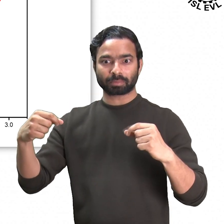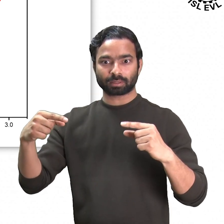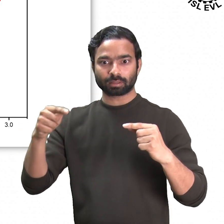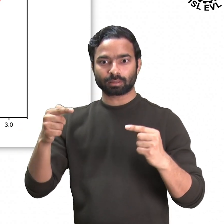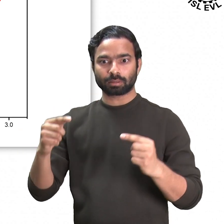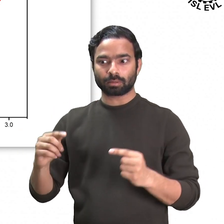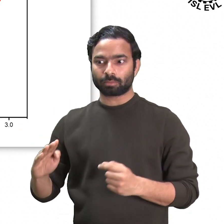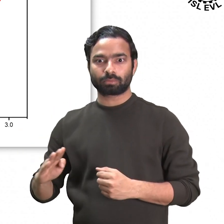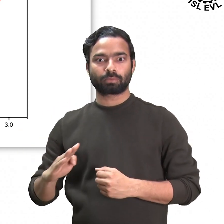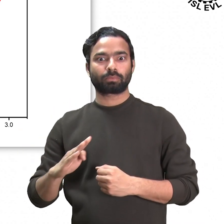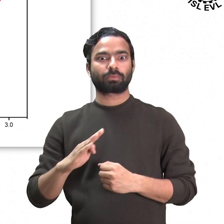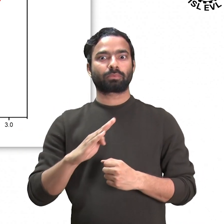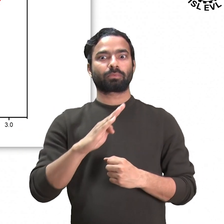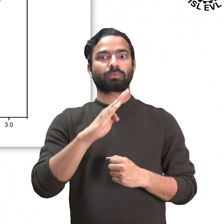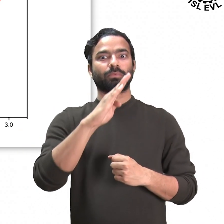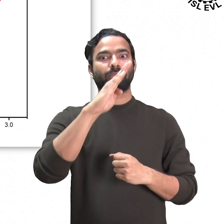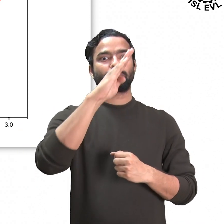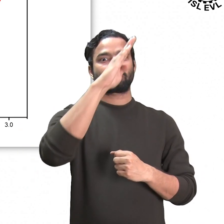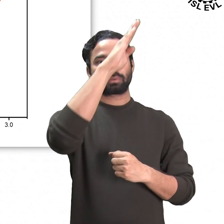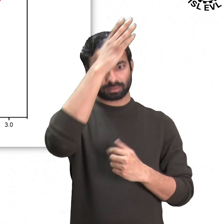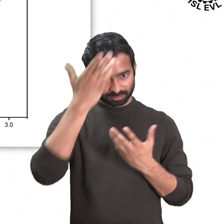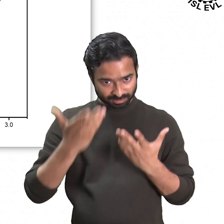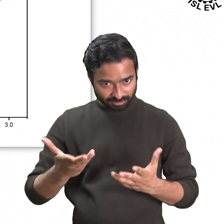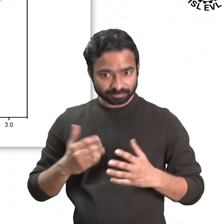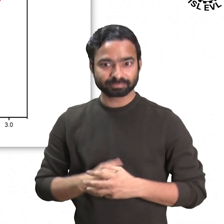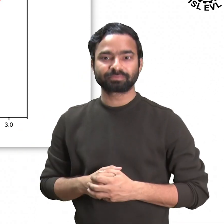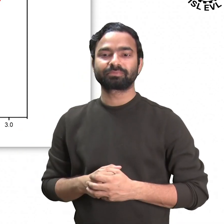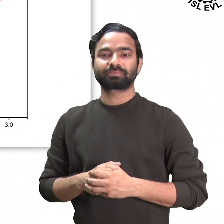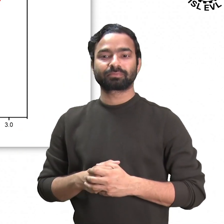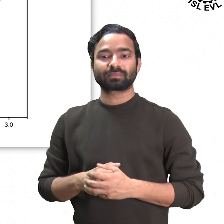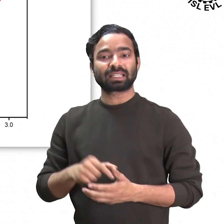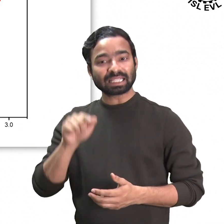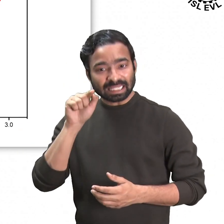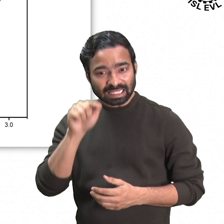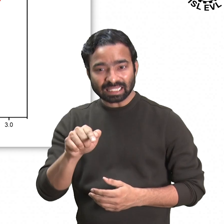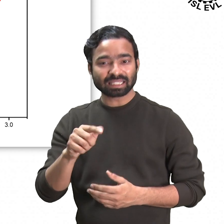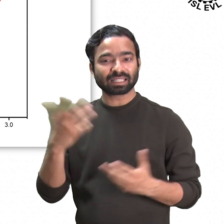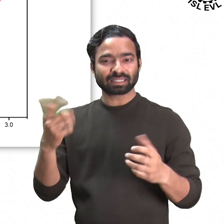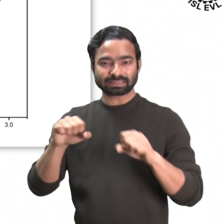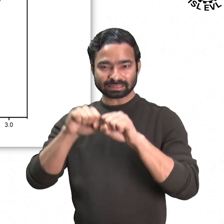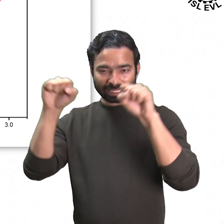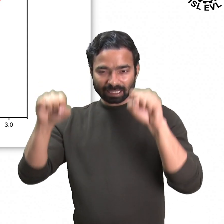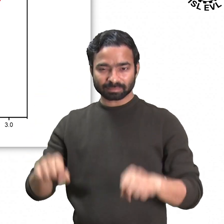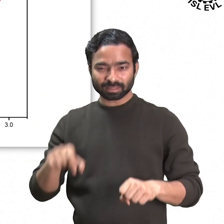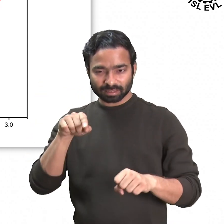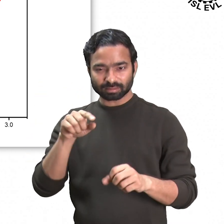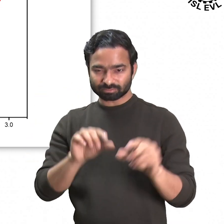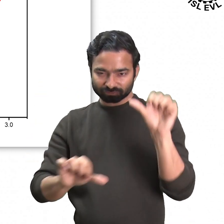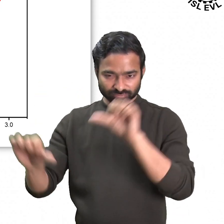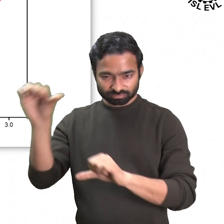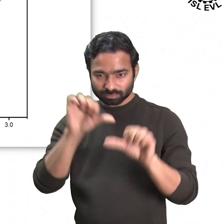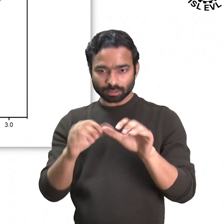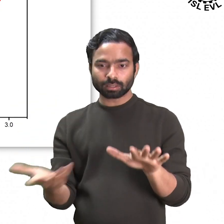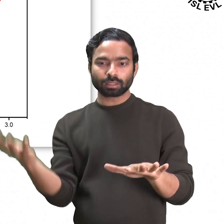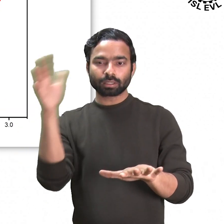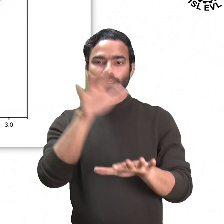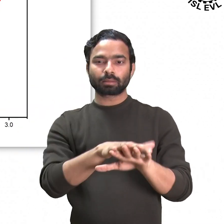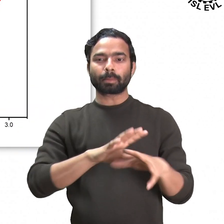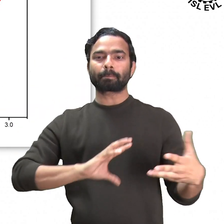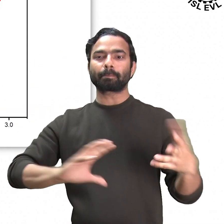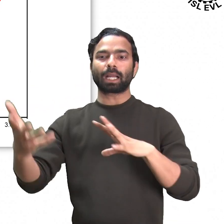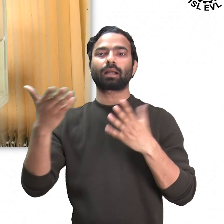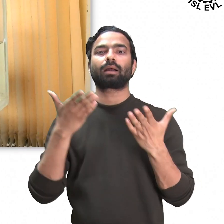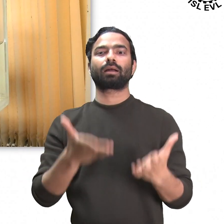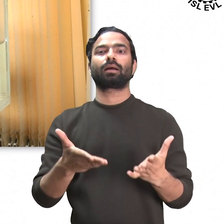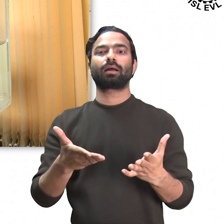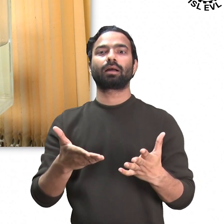graph. We can apply this fundamental principle for the construction of proton exchange membrane based hydrogen